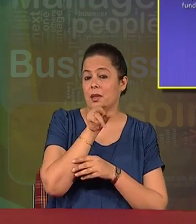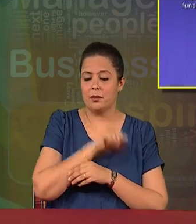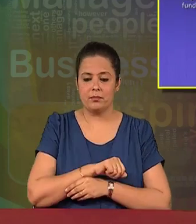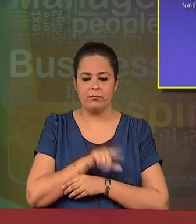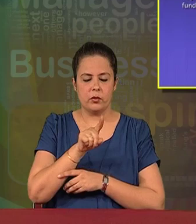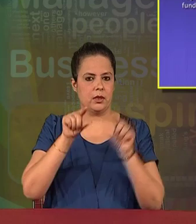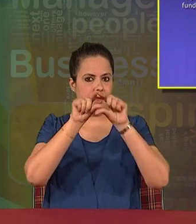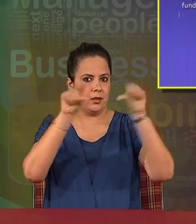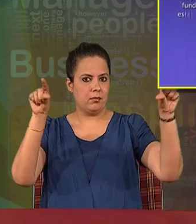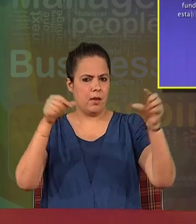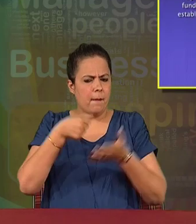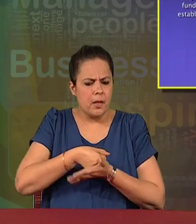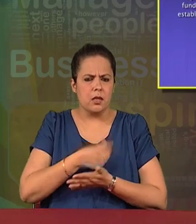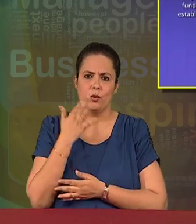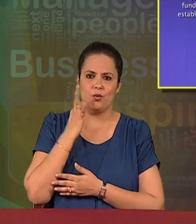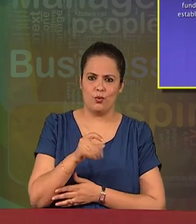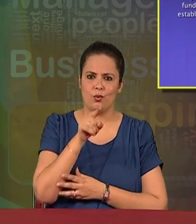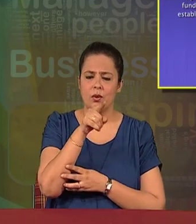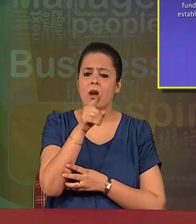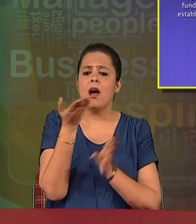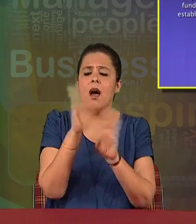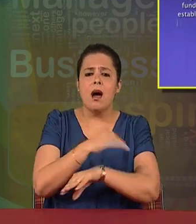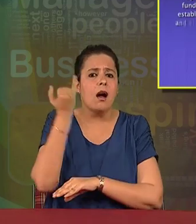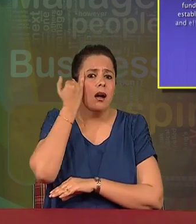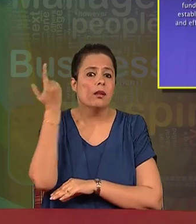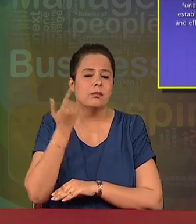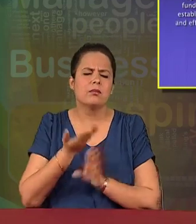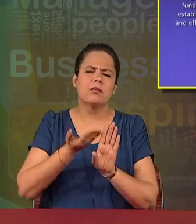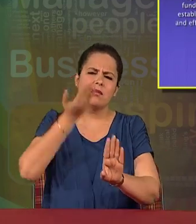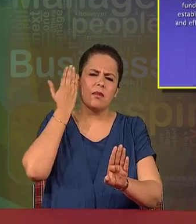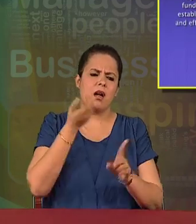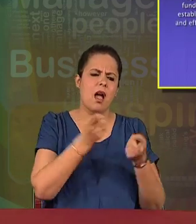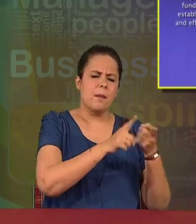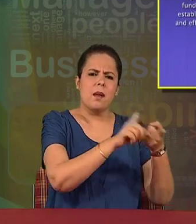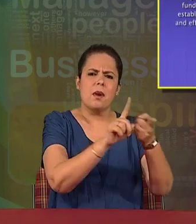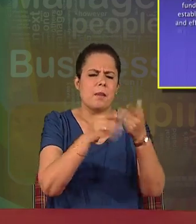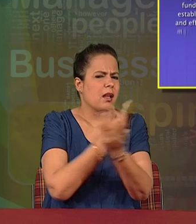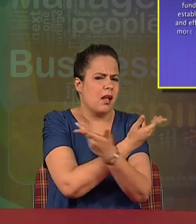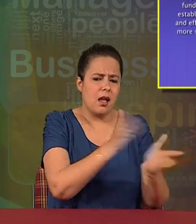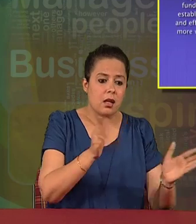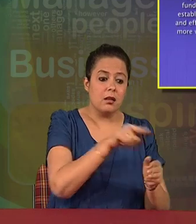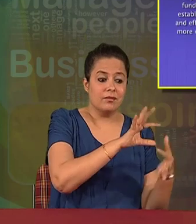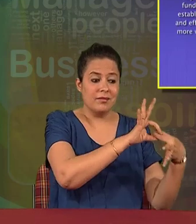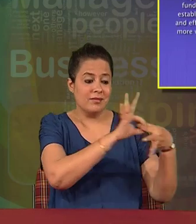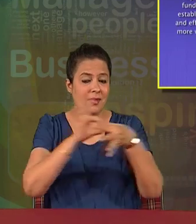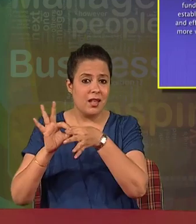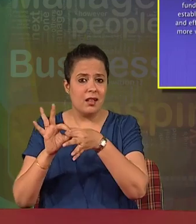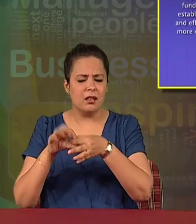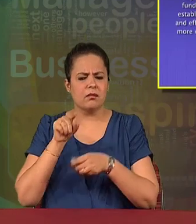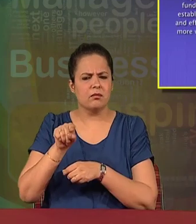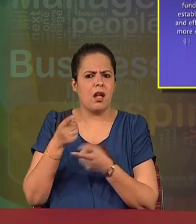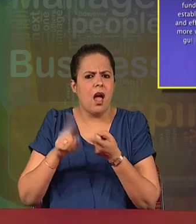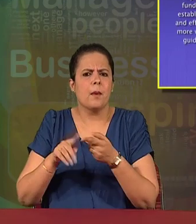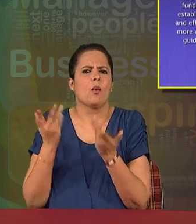of fundamental truth which has been established with reference to a cause and effect relationship between two or more